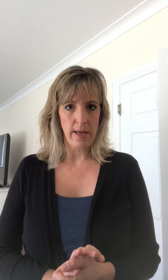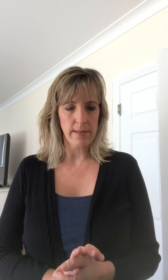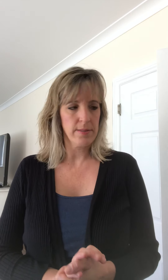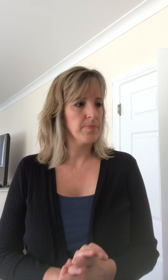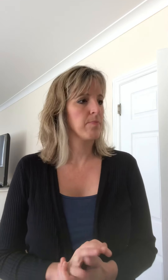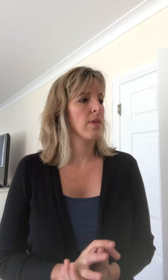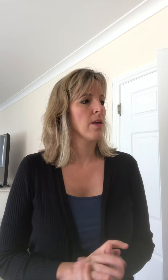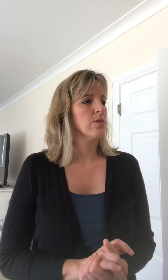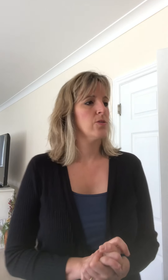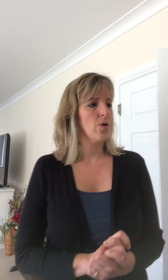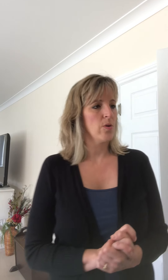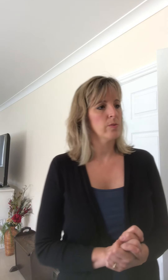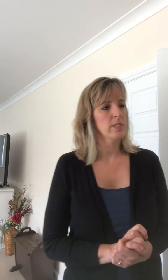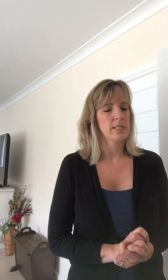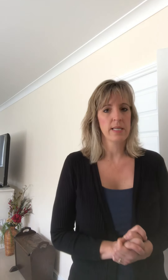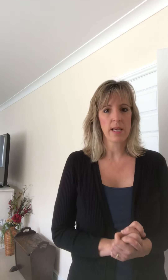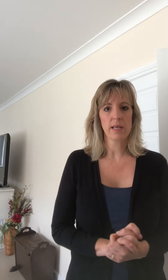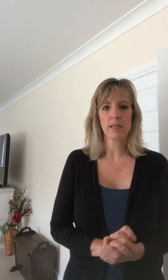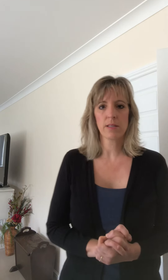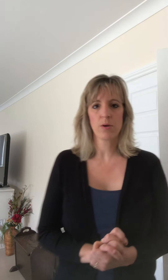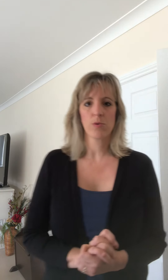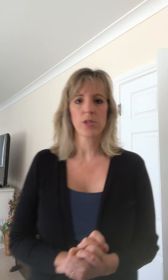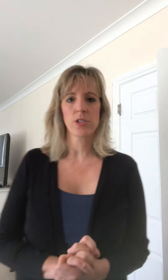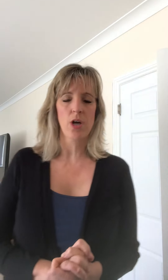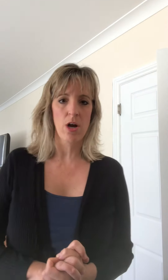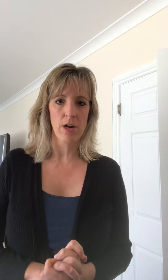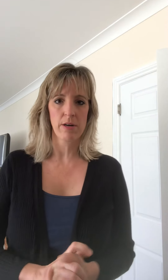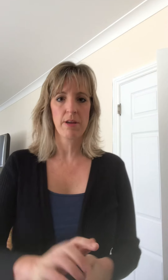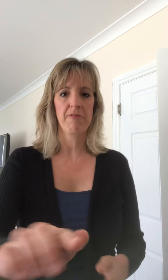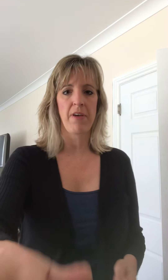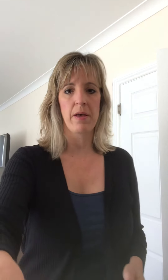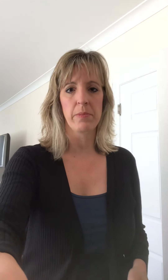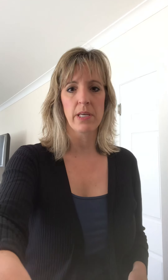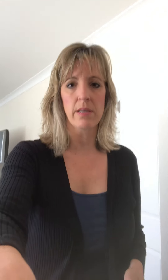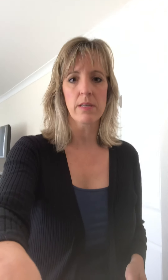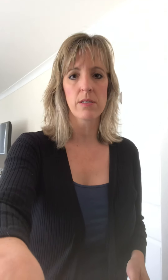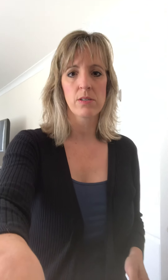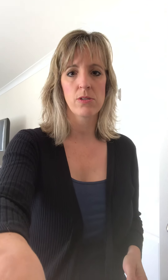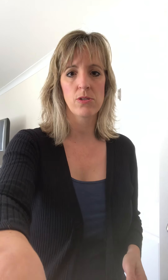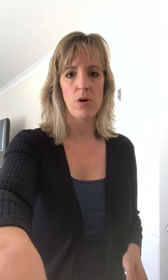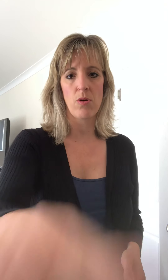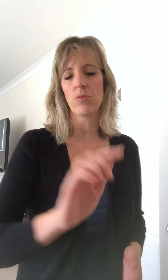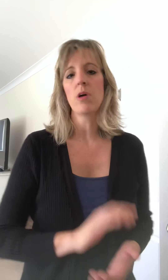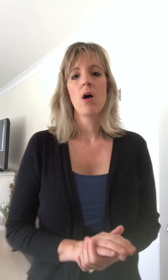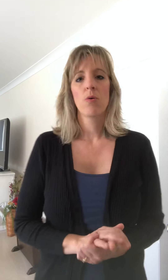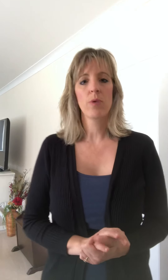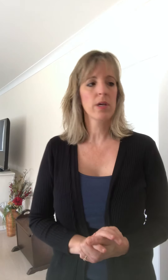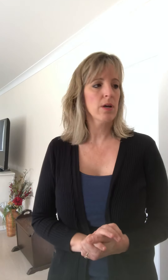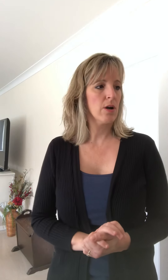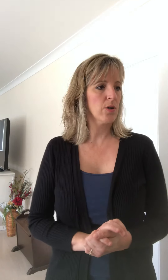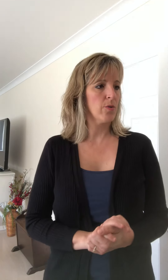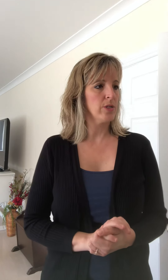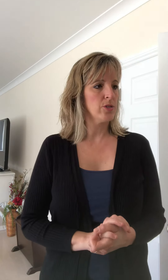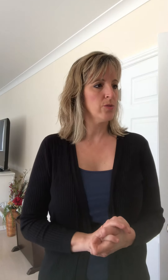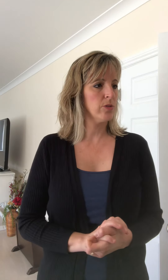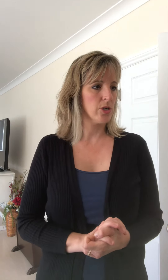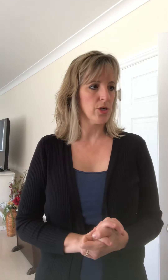nights. So today the words are family. So we are going to